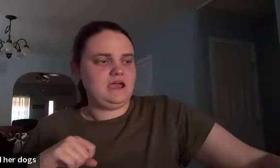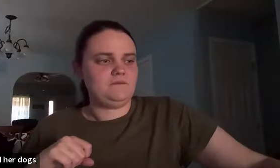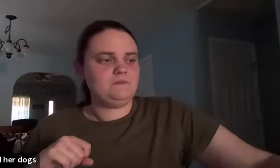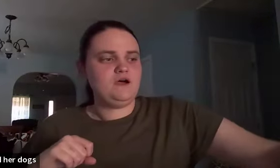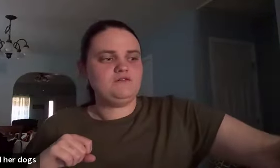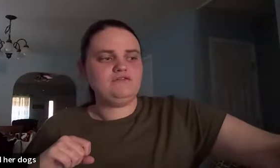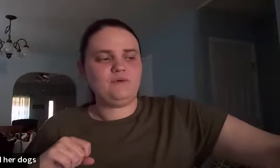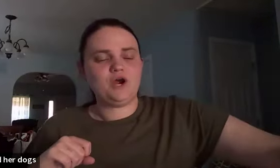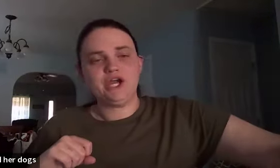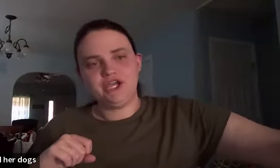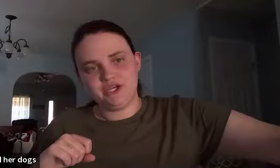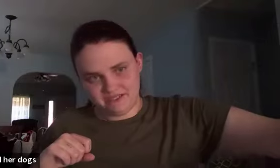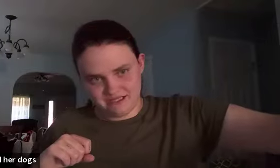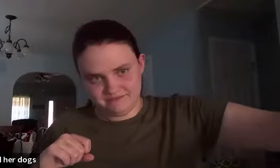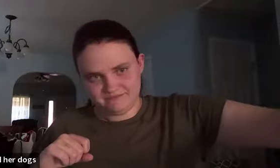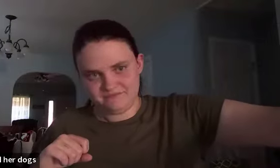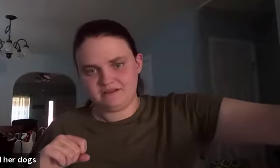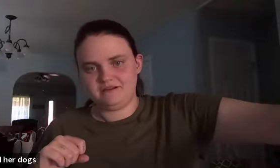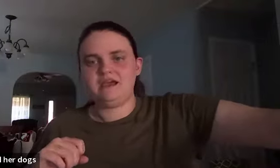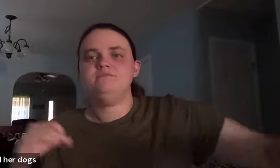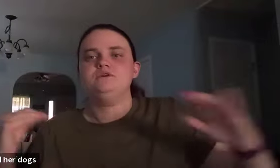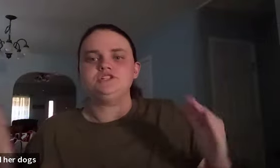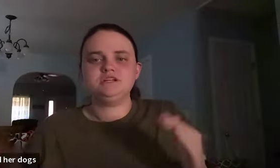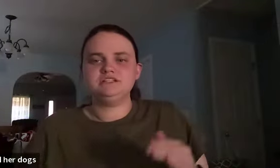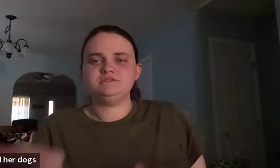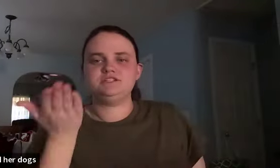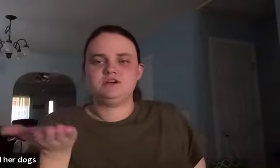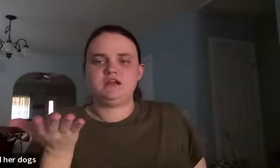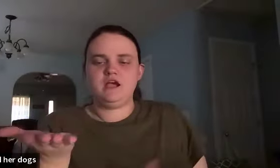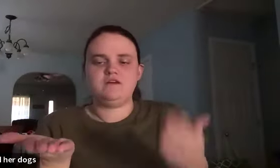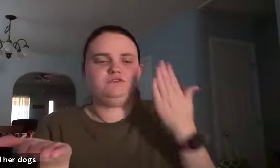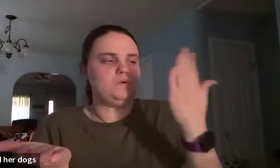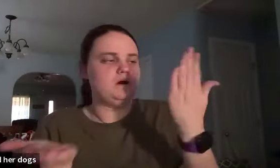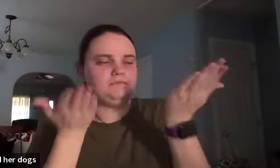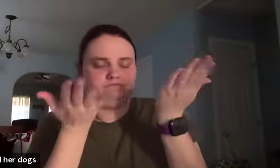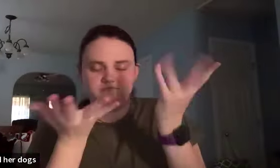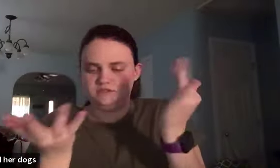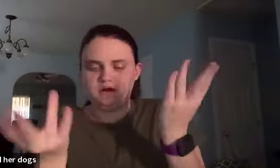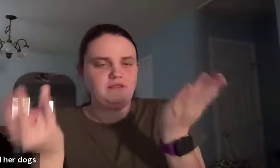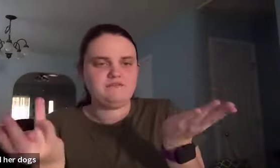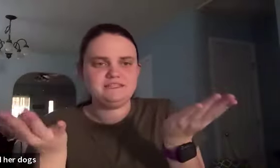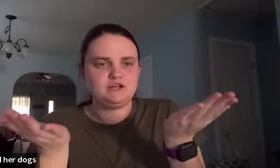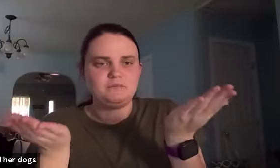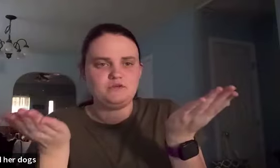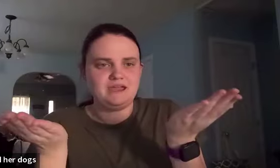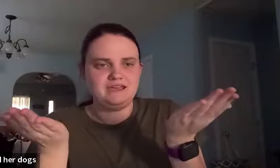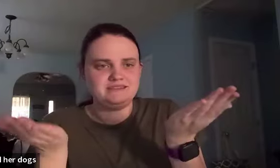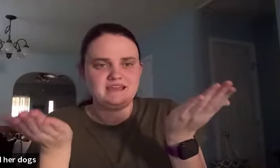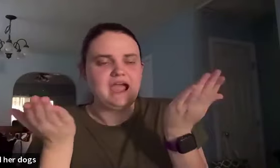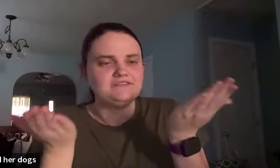Now, for good, okay, what you're going to do is you're going to have sorry, I love how I stare at both my hands. Like I have to